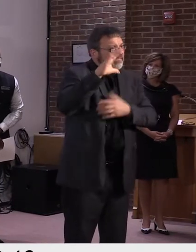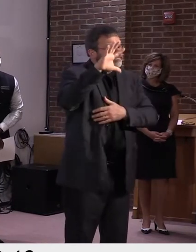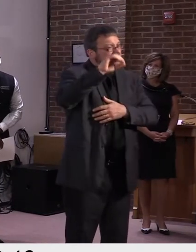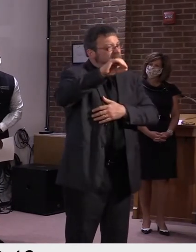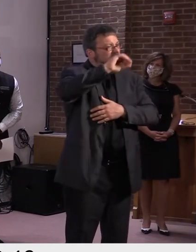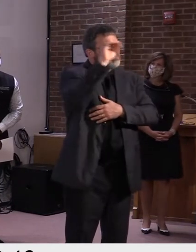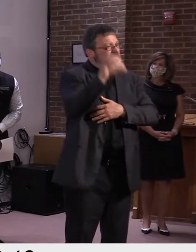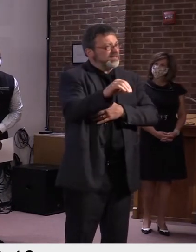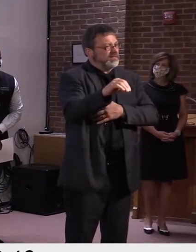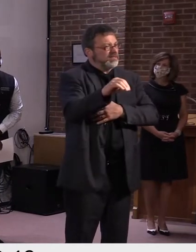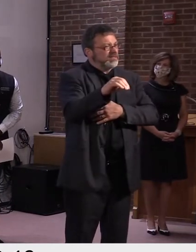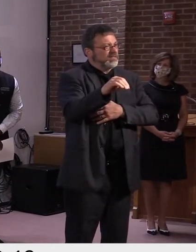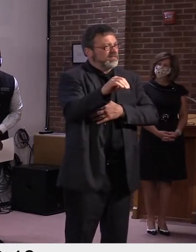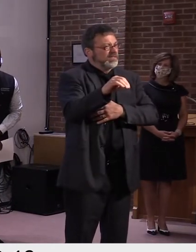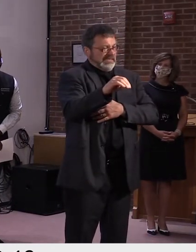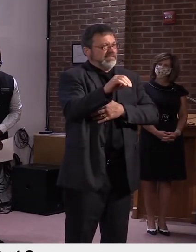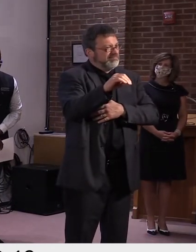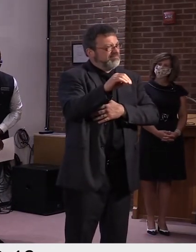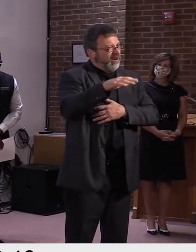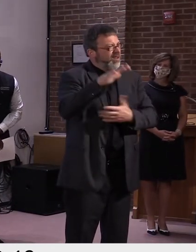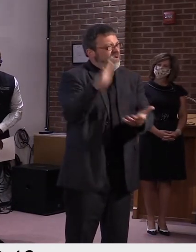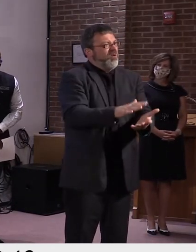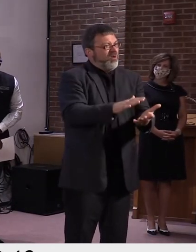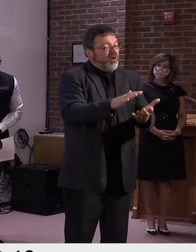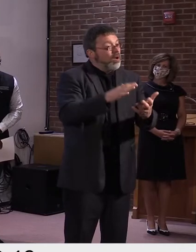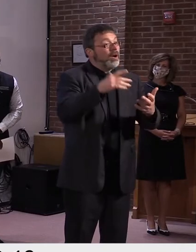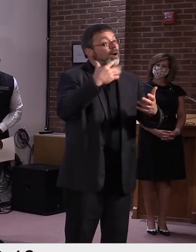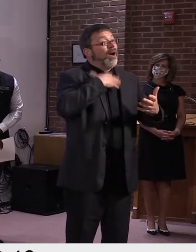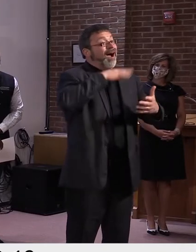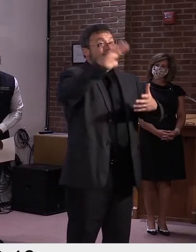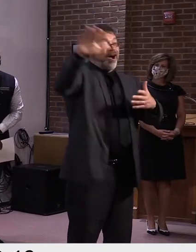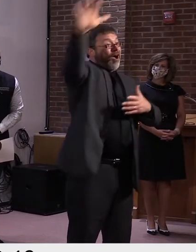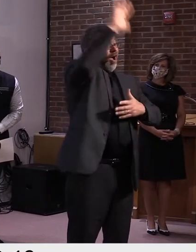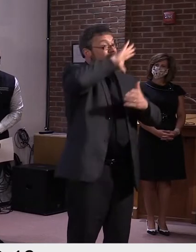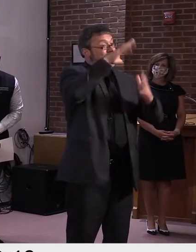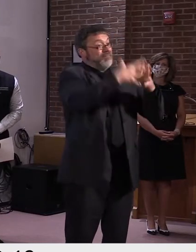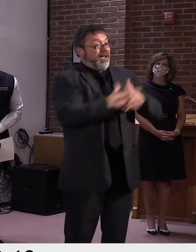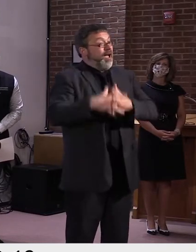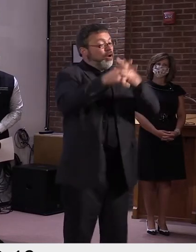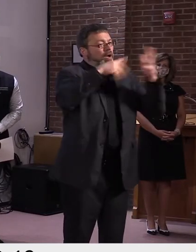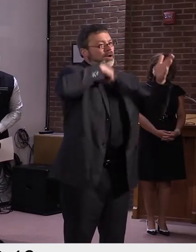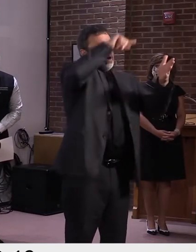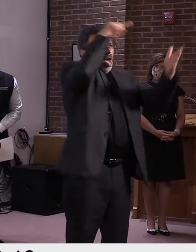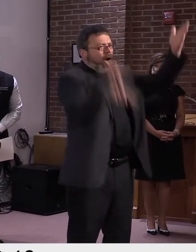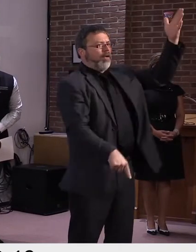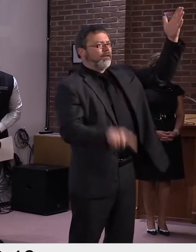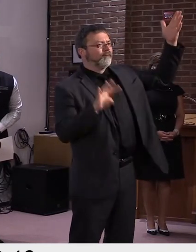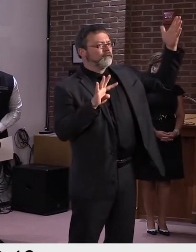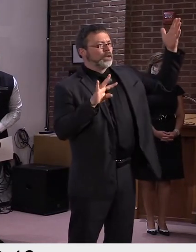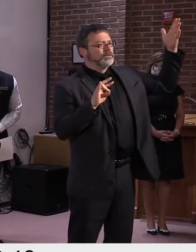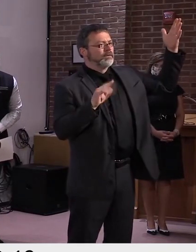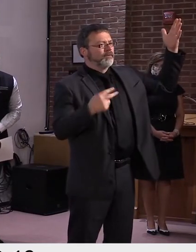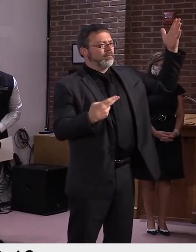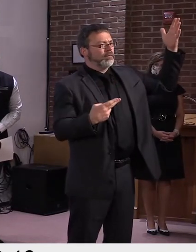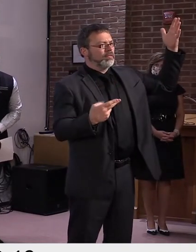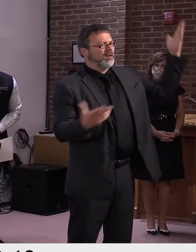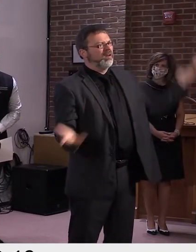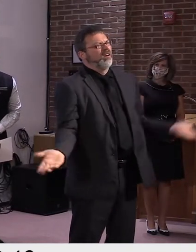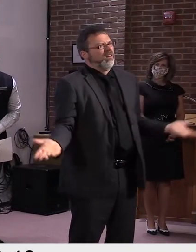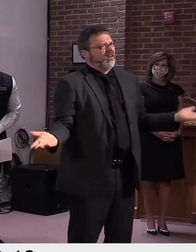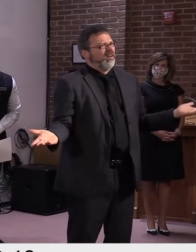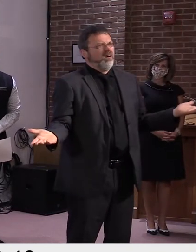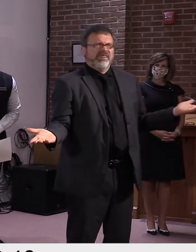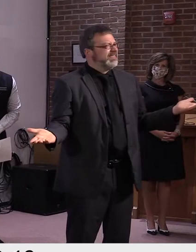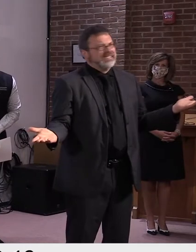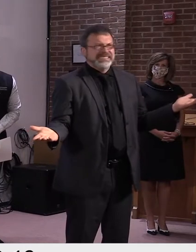rates in the country, 47th to be exact. We need to do better, because the fact is, if